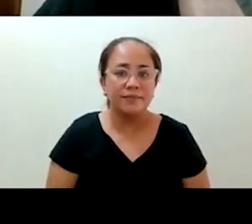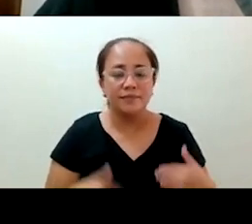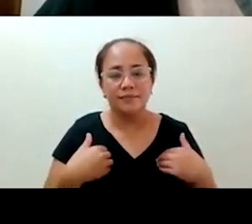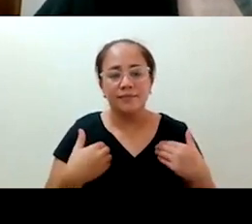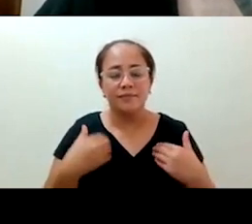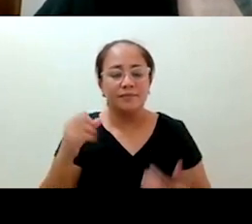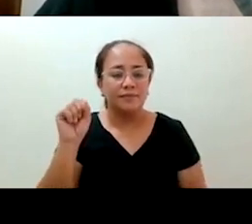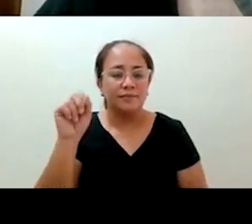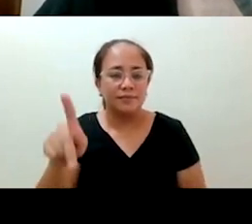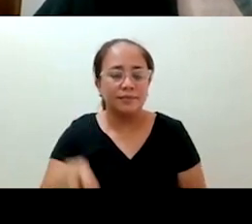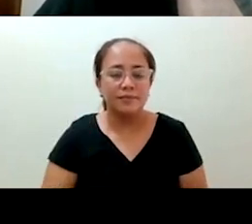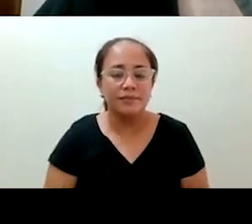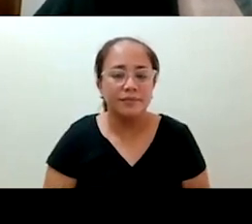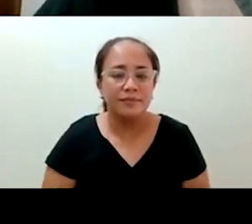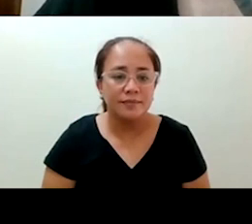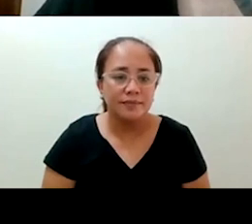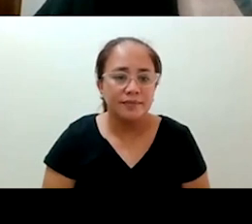Okay.